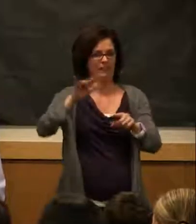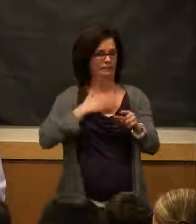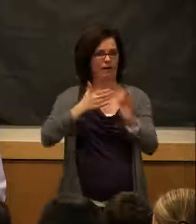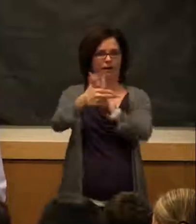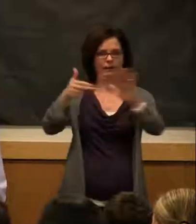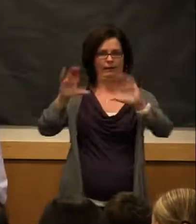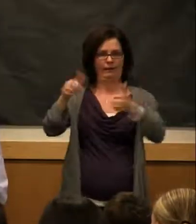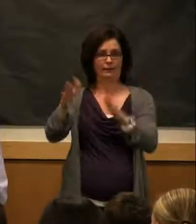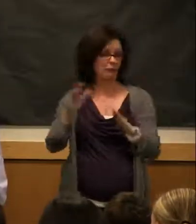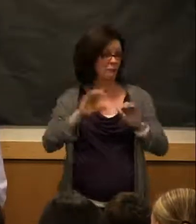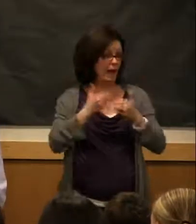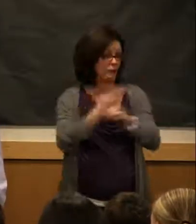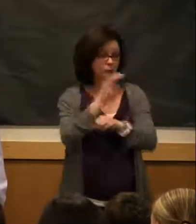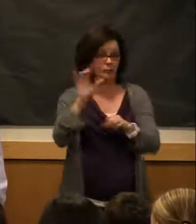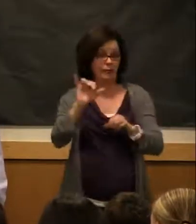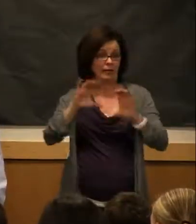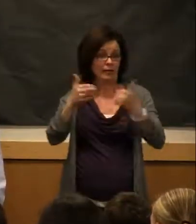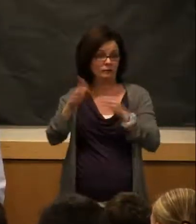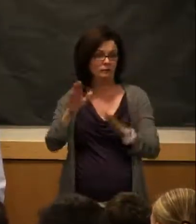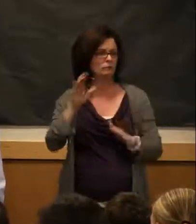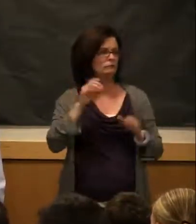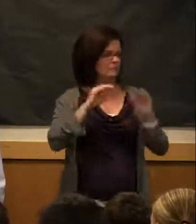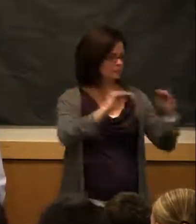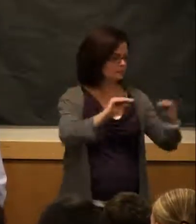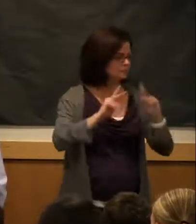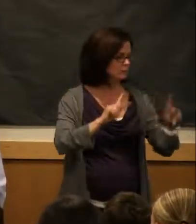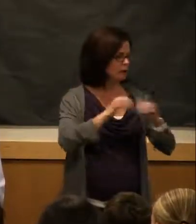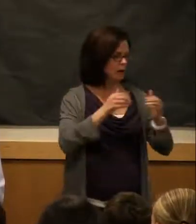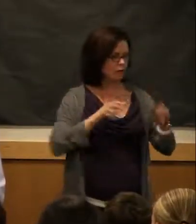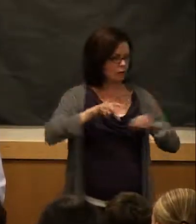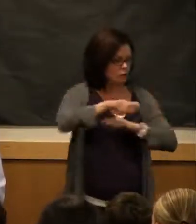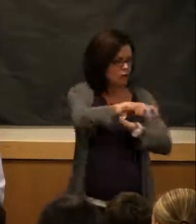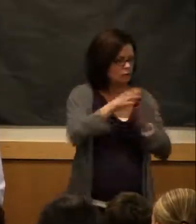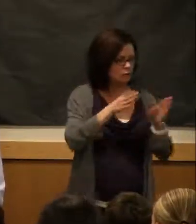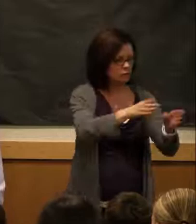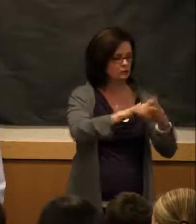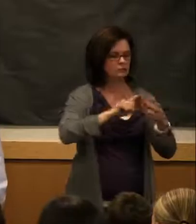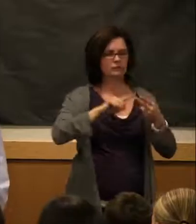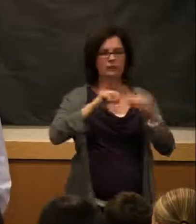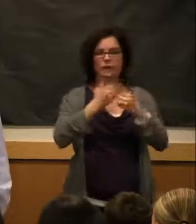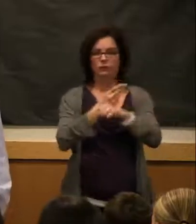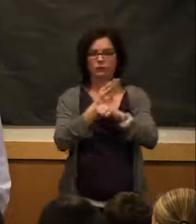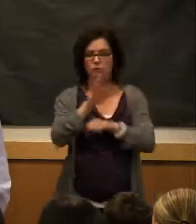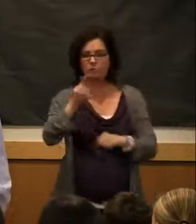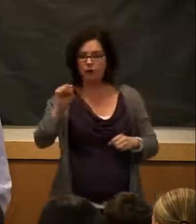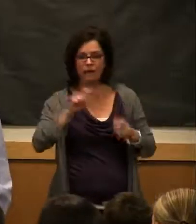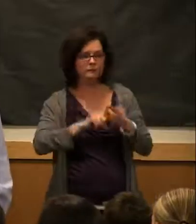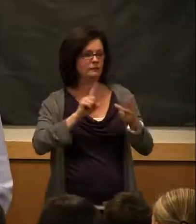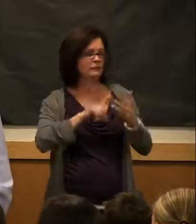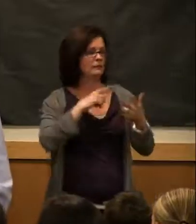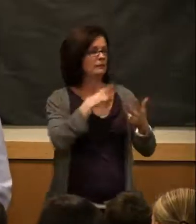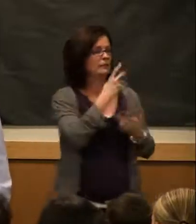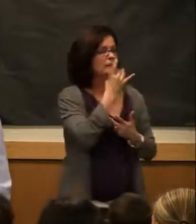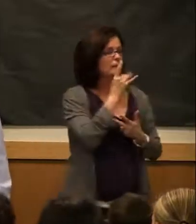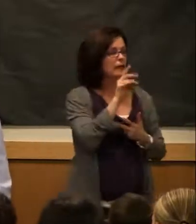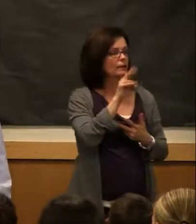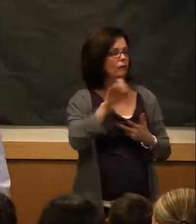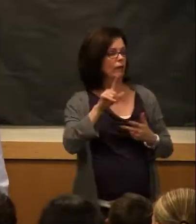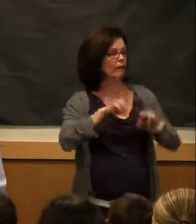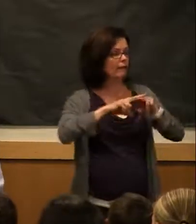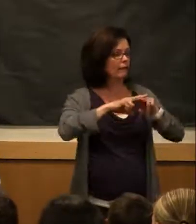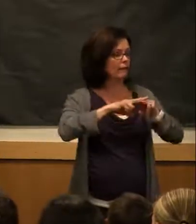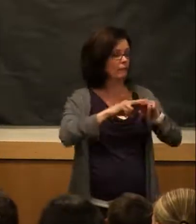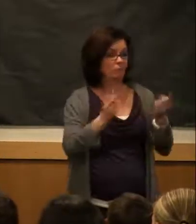cross streets, you know, how to use the bus and the light rail, which is above the ground train for those that